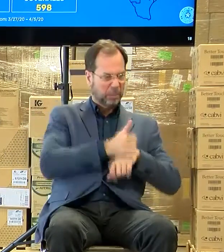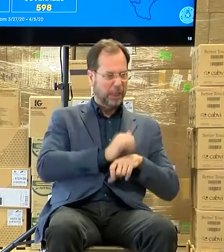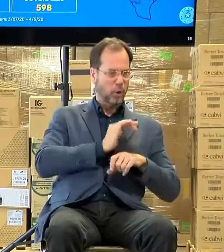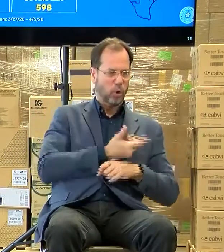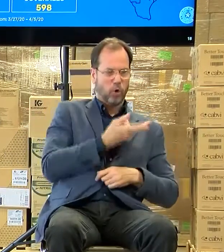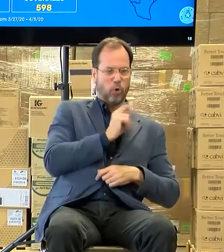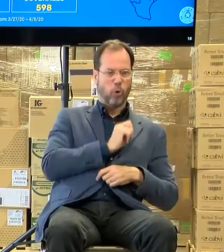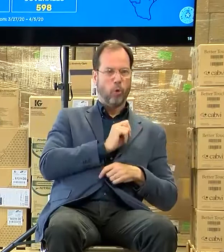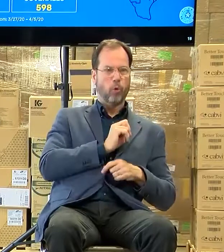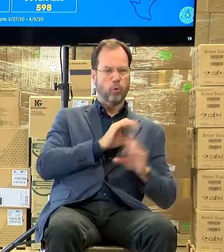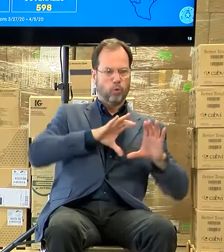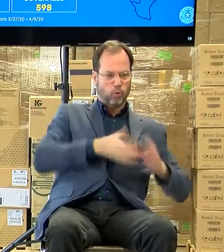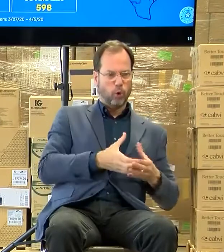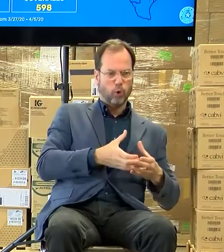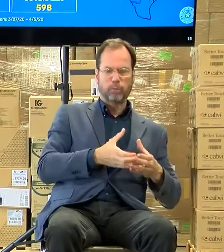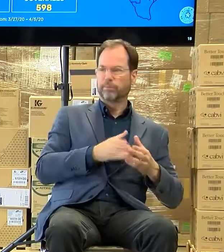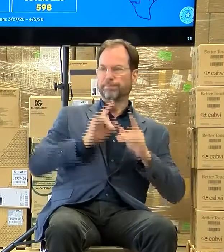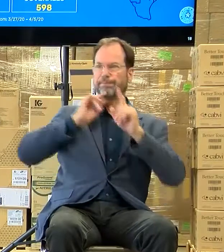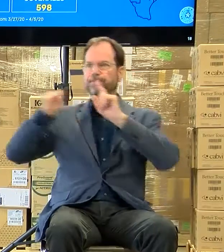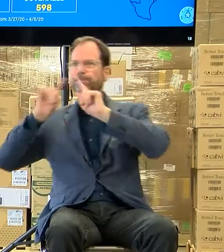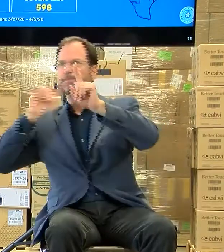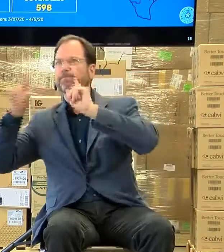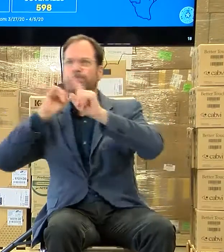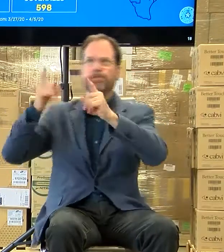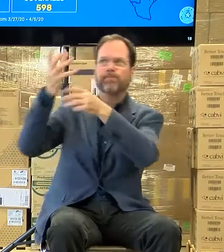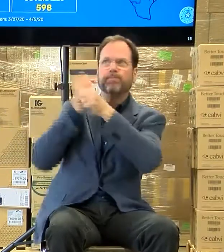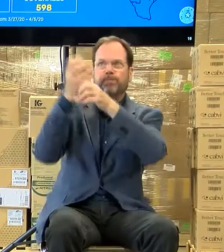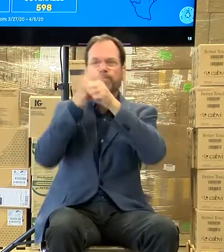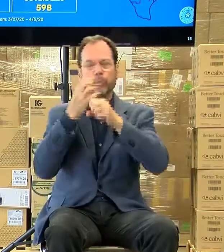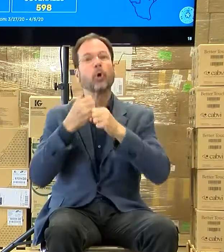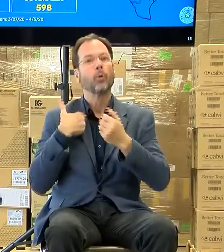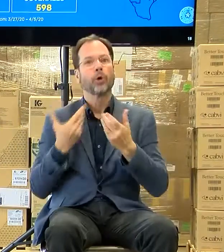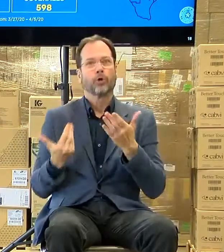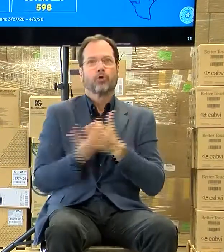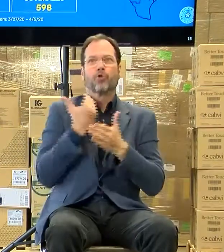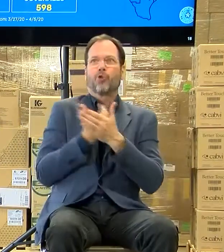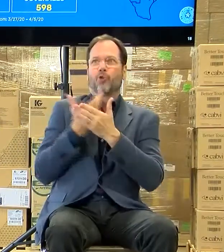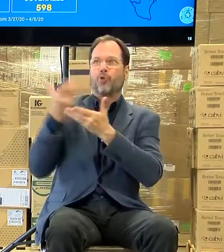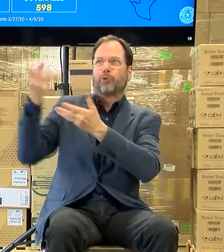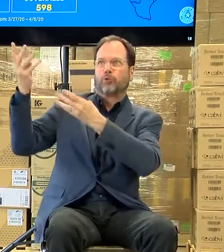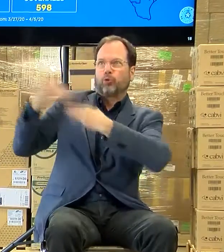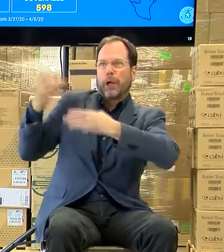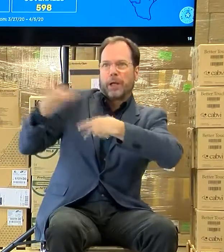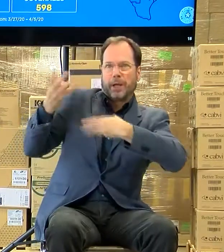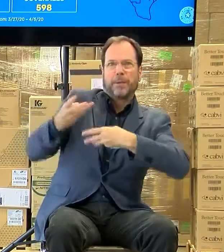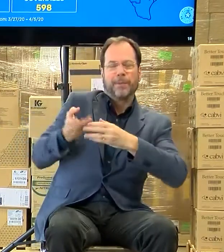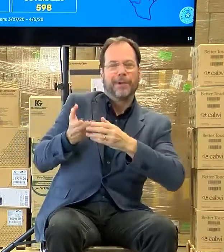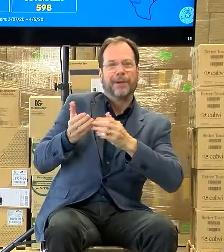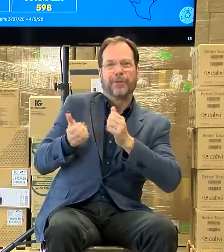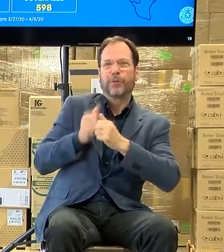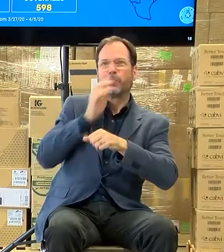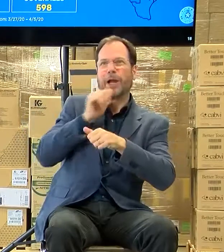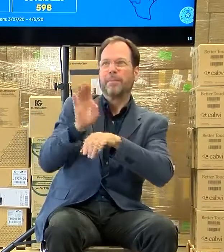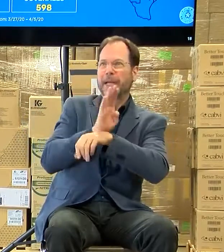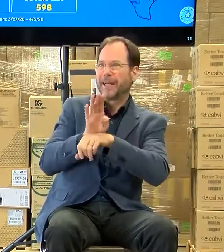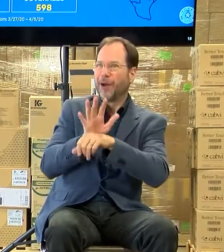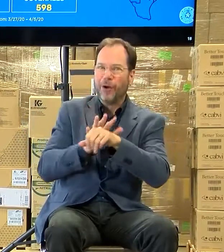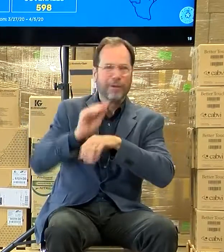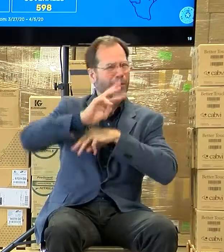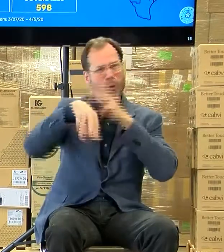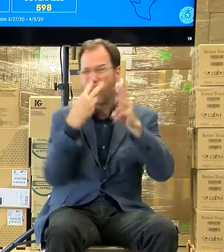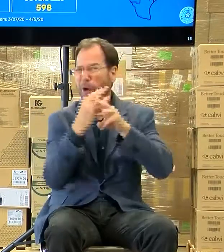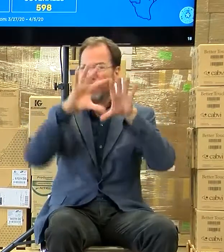working for the state of Texas, we've opened up a lot of new avenues through the private sector across the